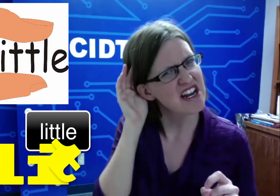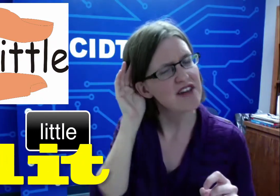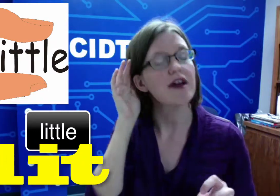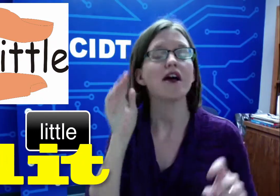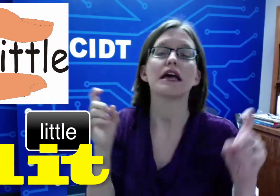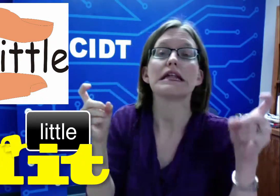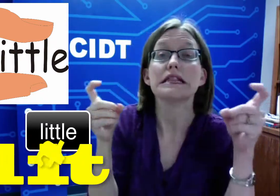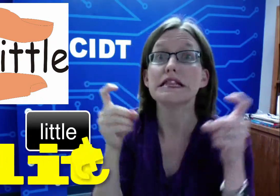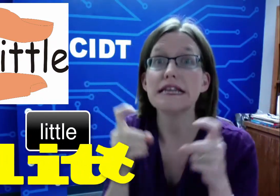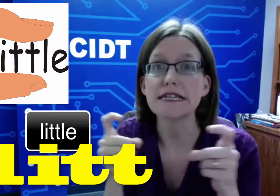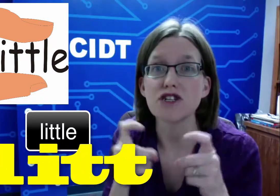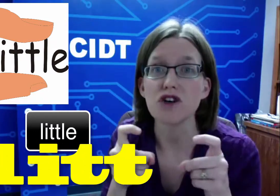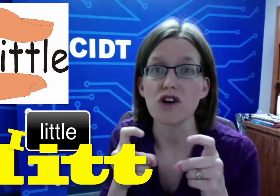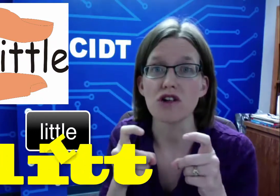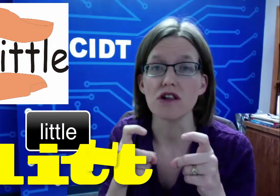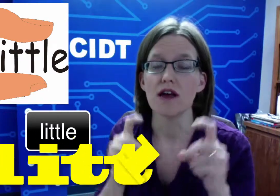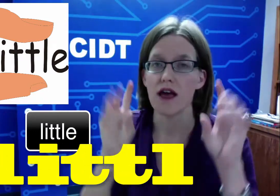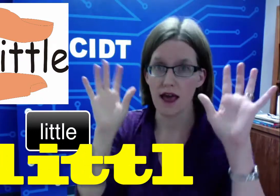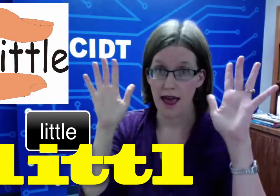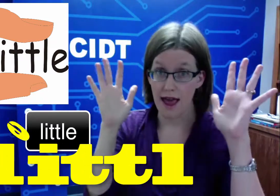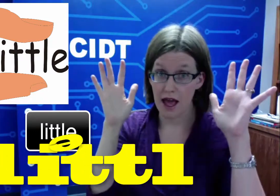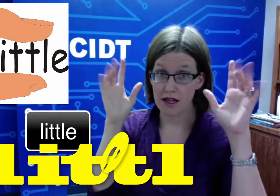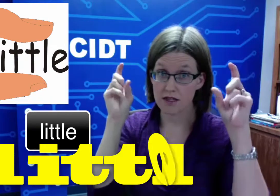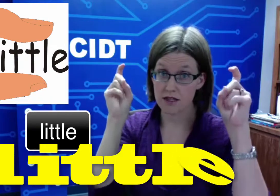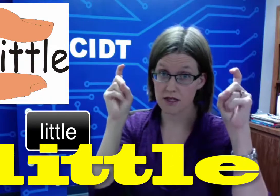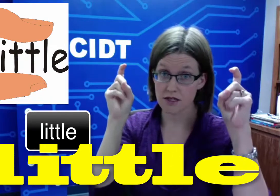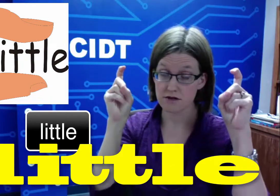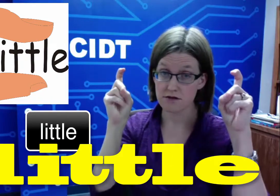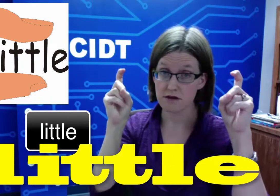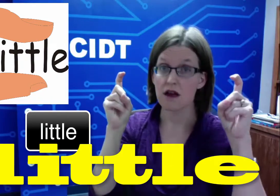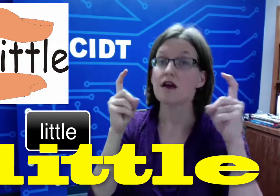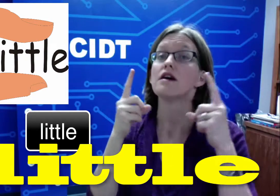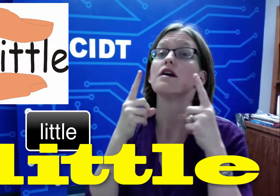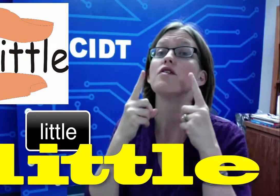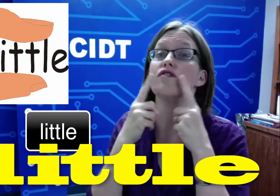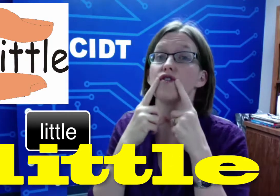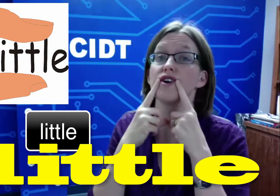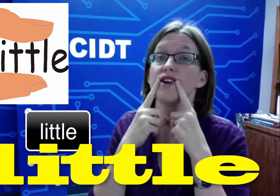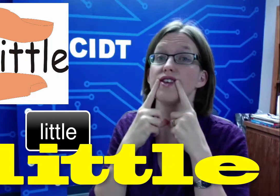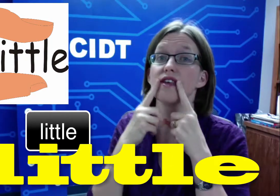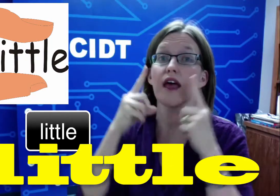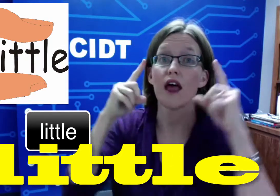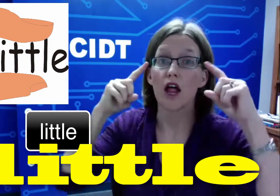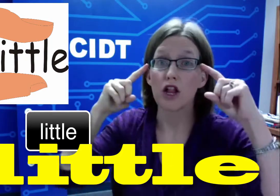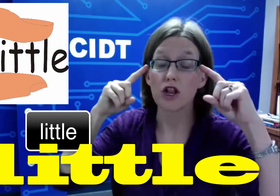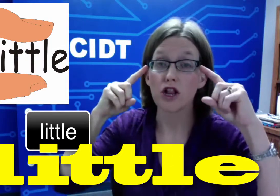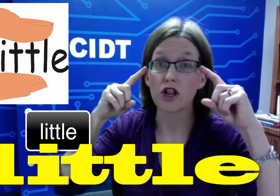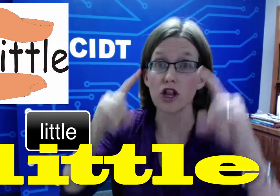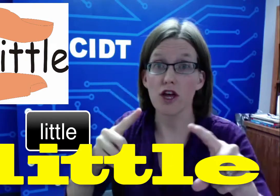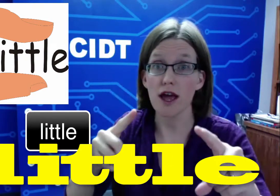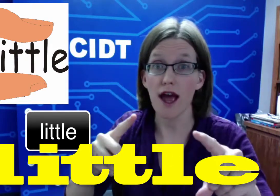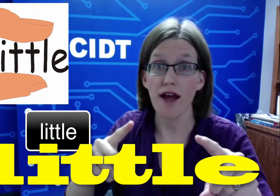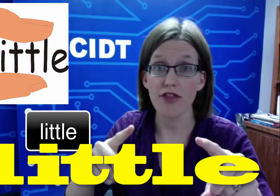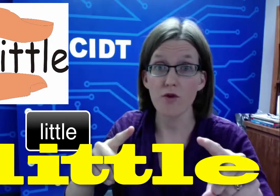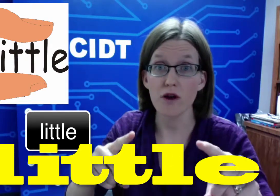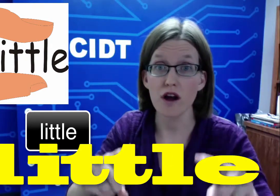enough? Little. Hands. Voice. Look at the